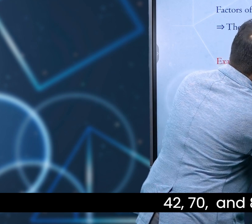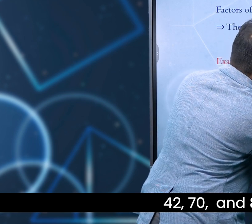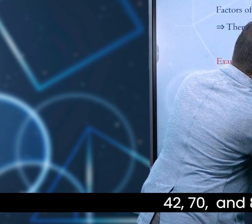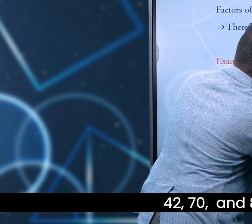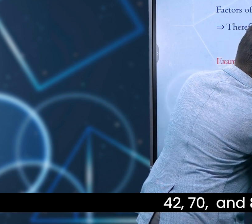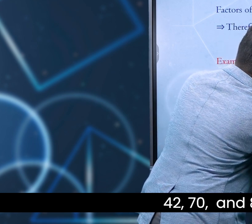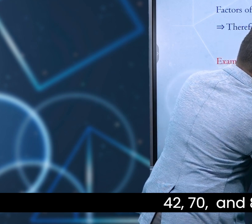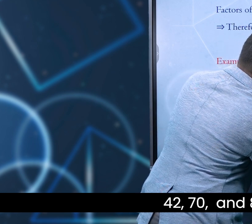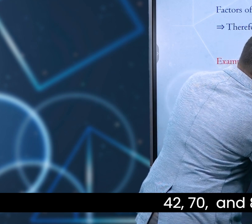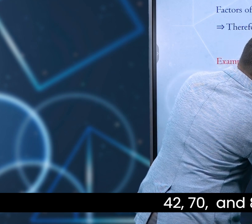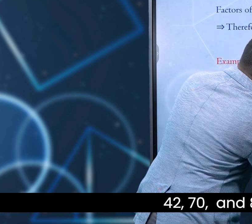7,